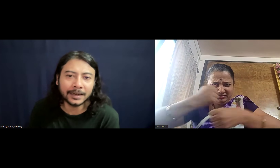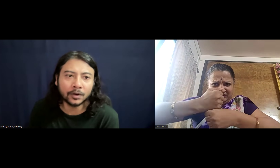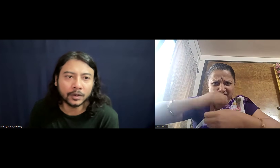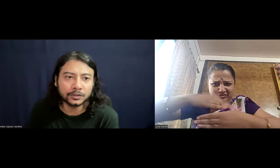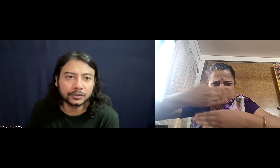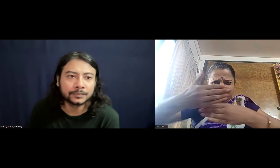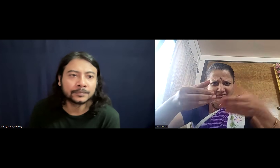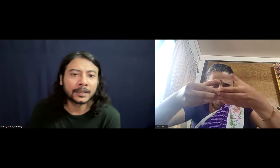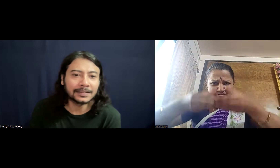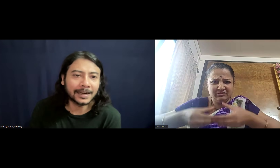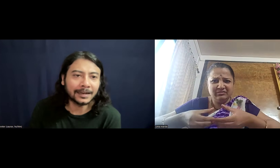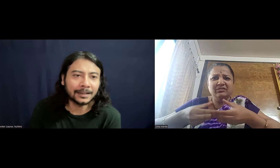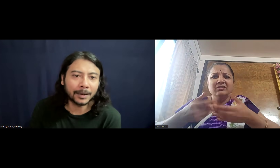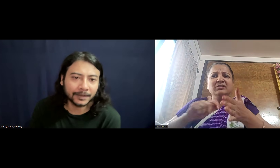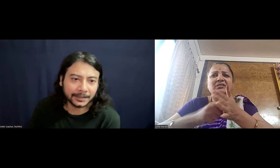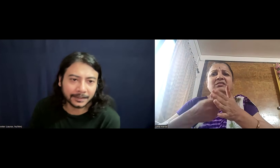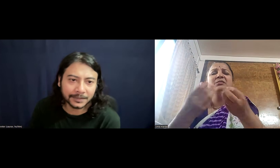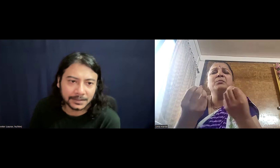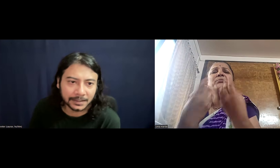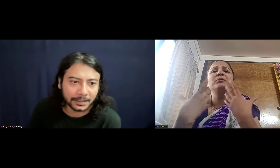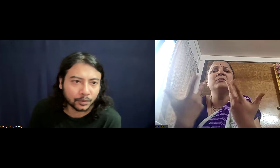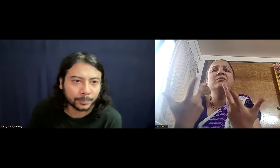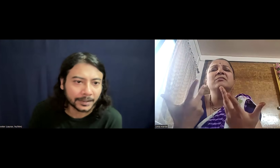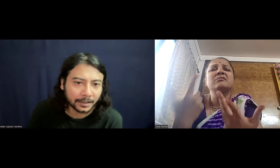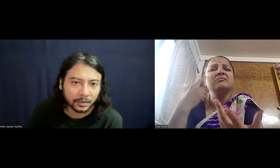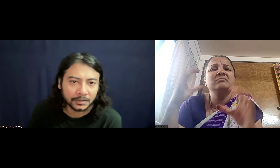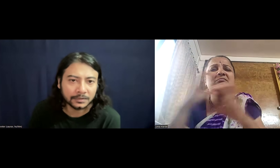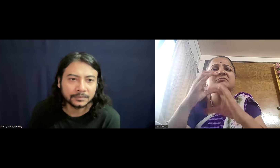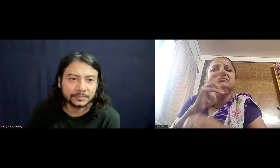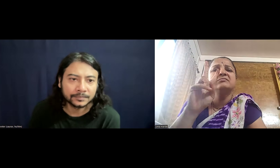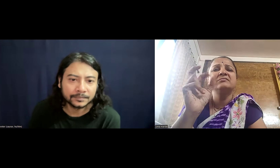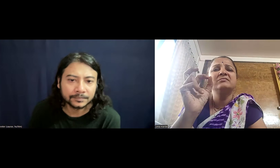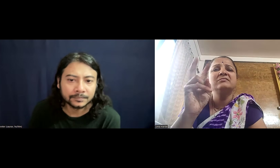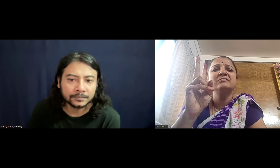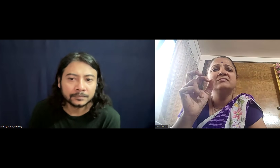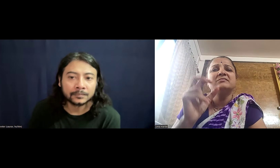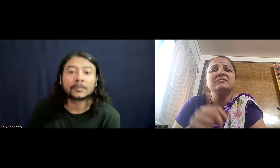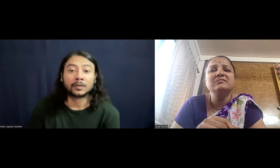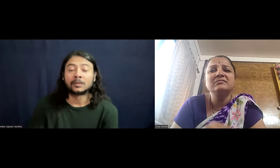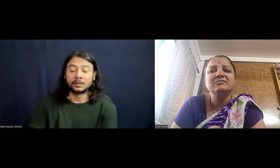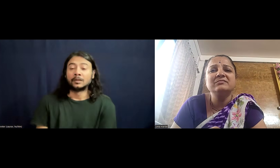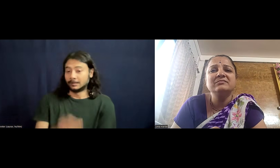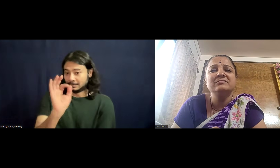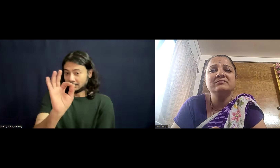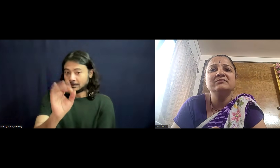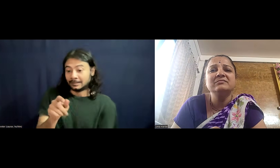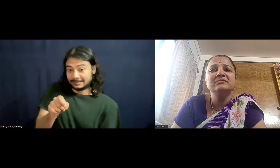opening that knowledge. Is that the Bhagavad Gita, which is the key to Yeah, opening the that key knowledge? is try to